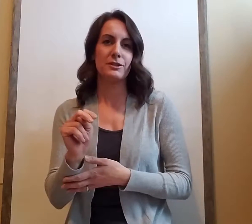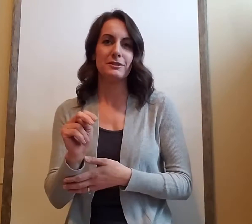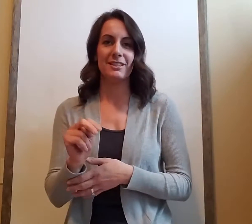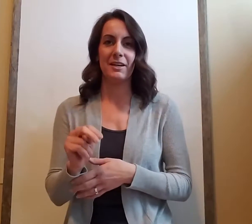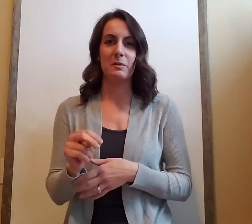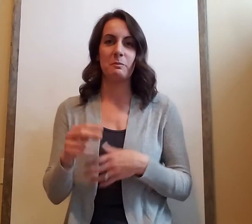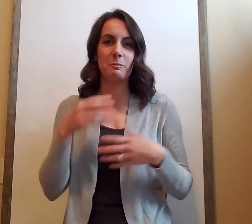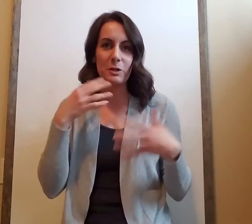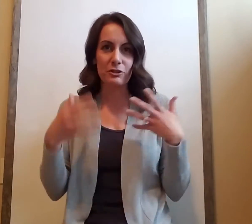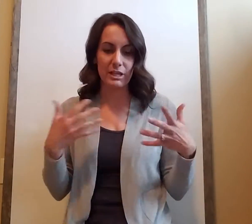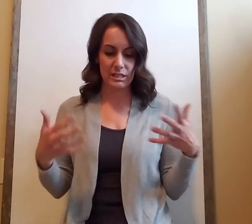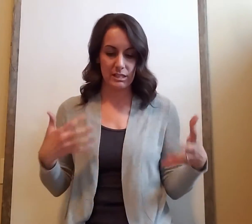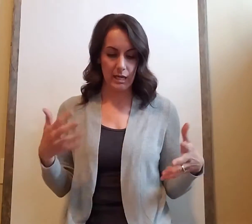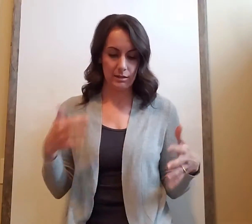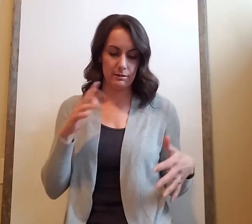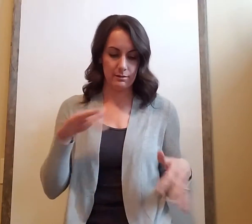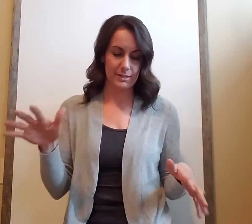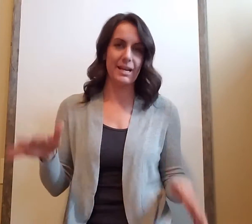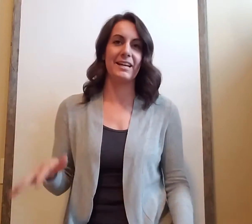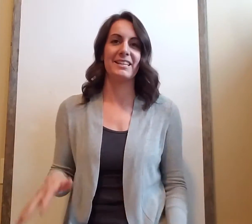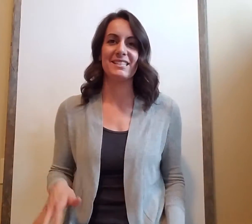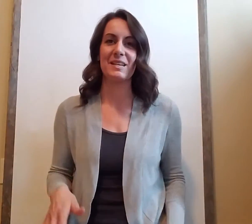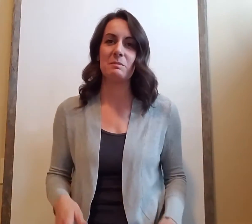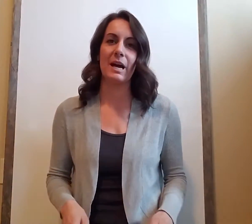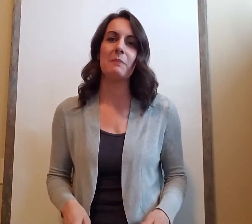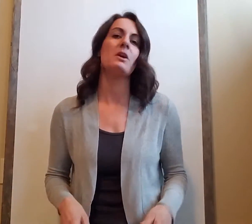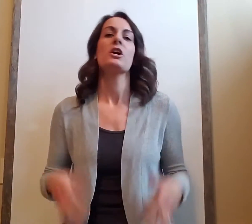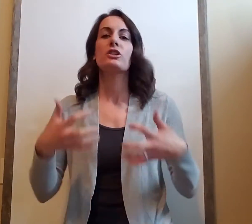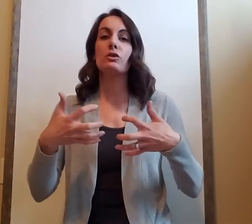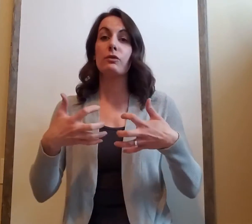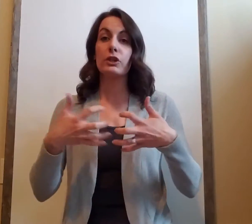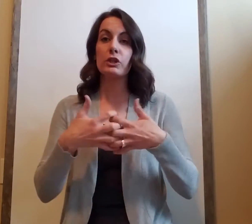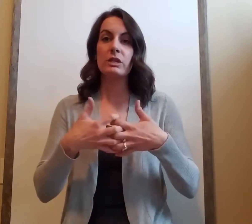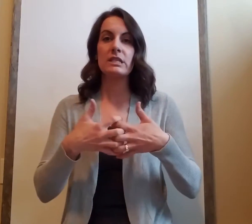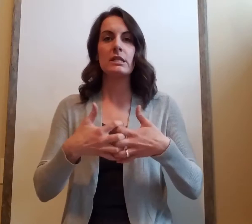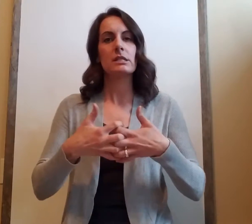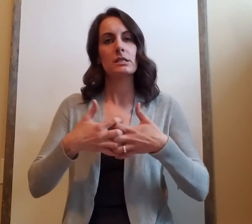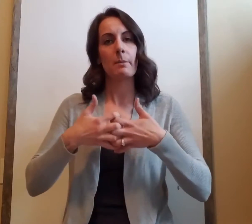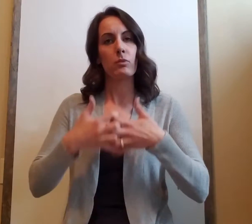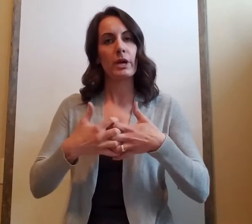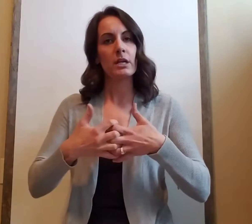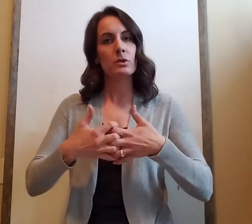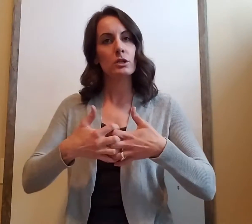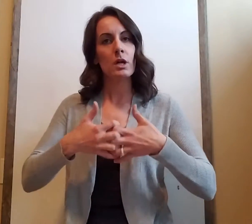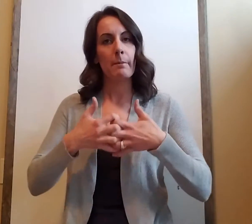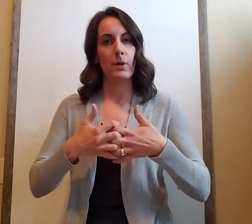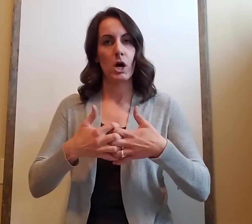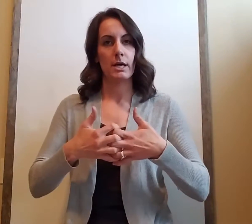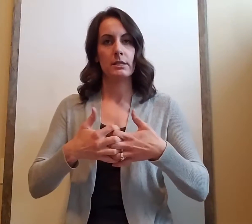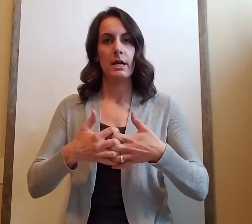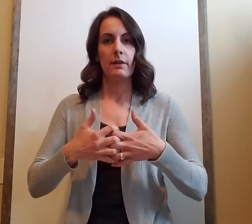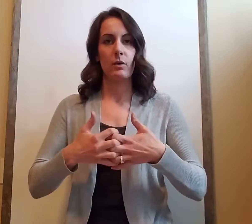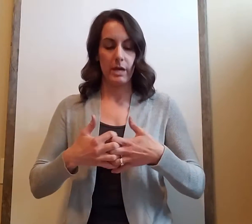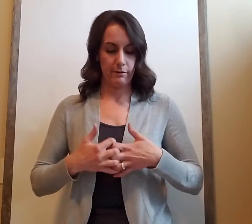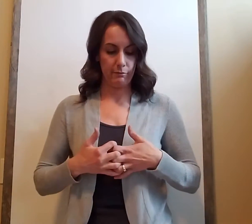difficult when you're trying to say it and sign at the same time. So for unity, this is an unbreakable bond that we have